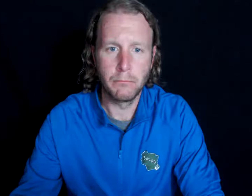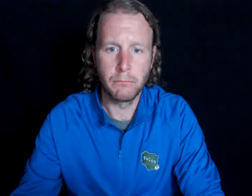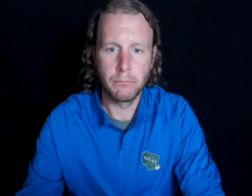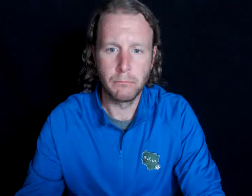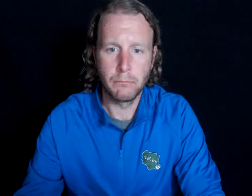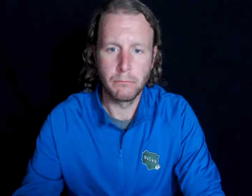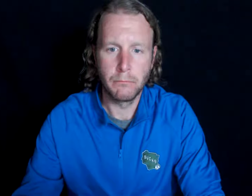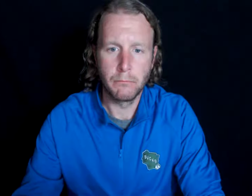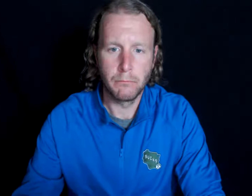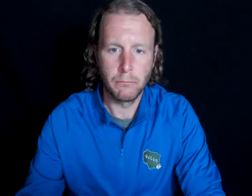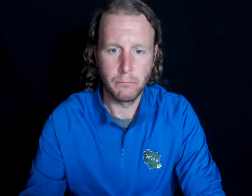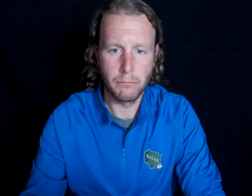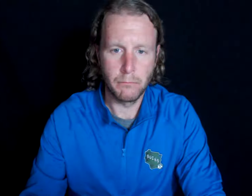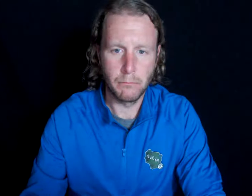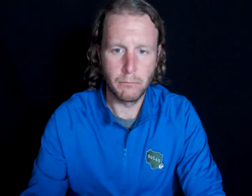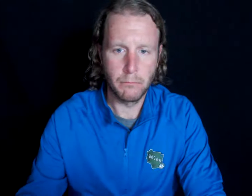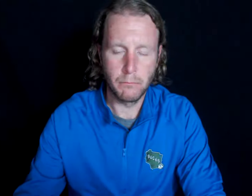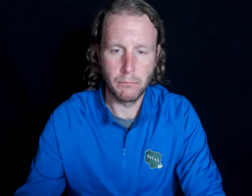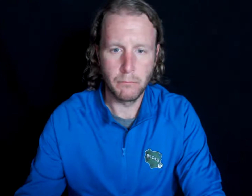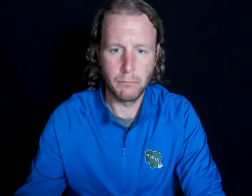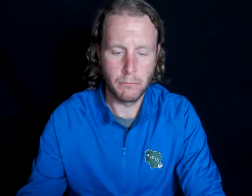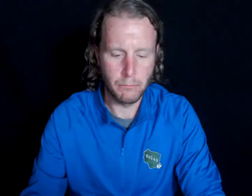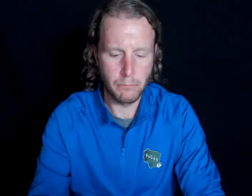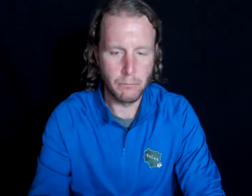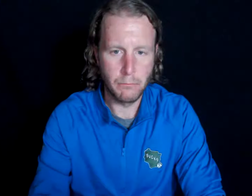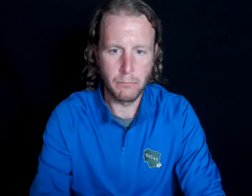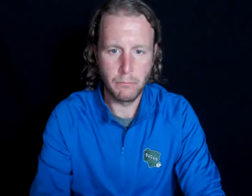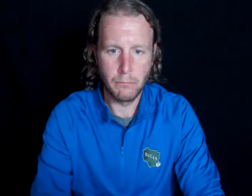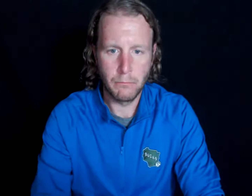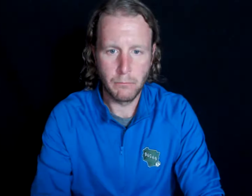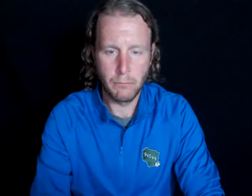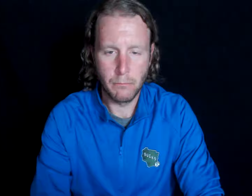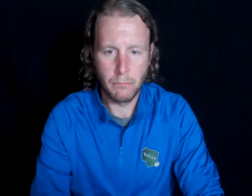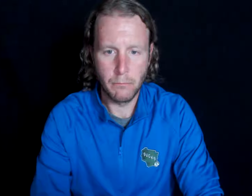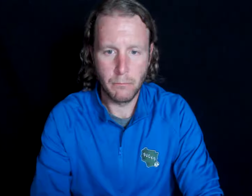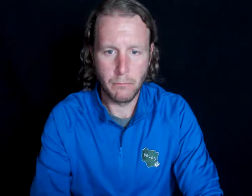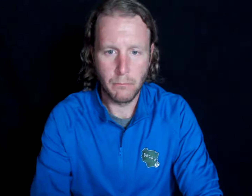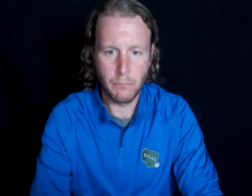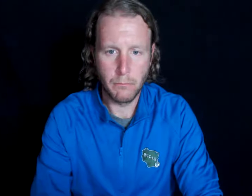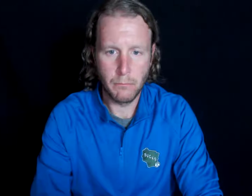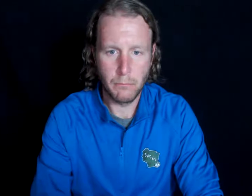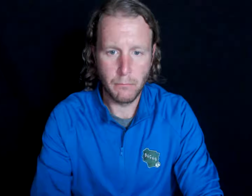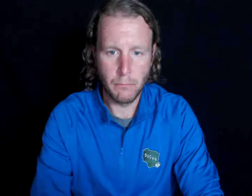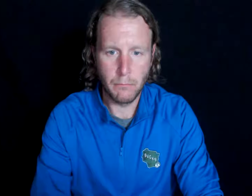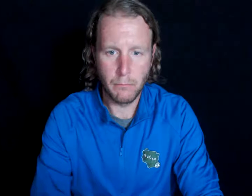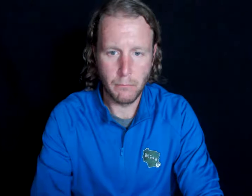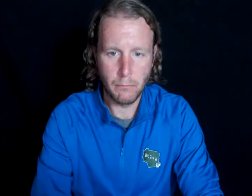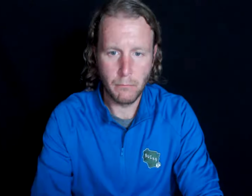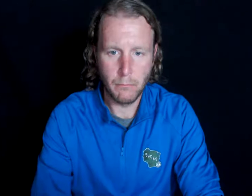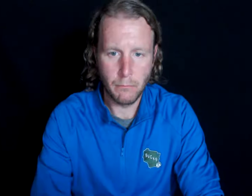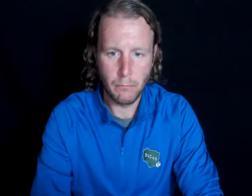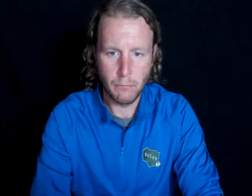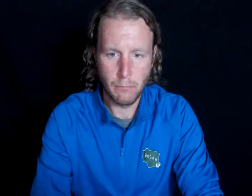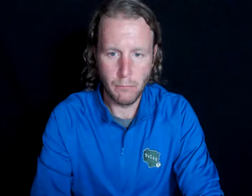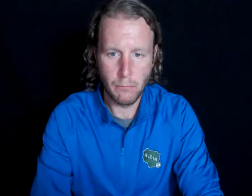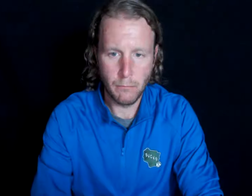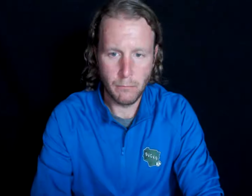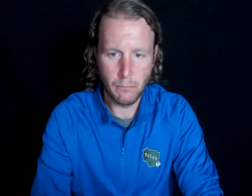It's all still out there. Say hello to the world again during Mazda's Rediscover the Road event. We have